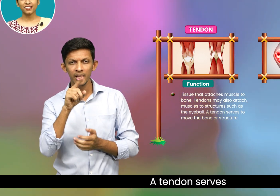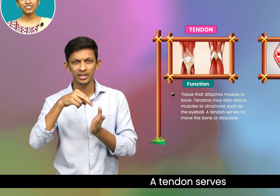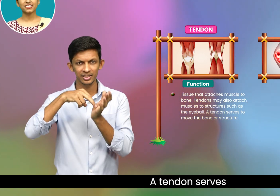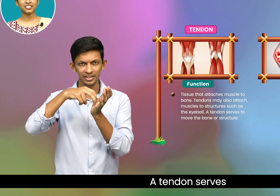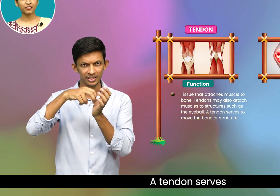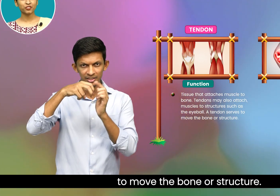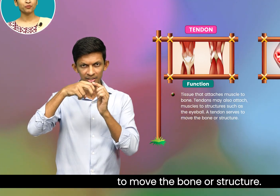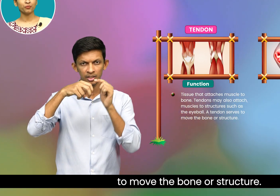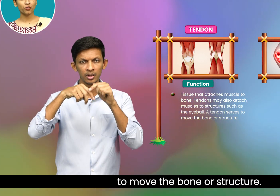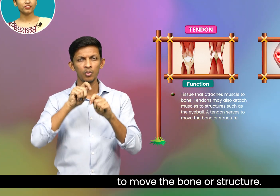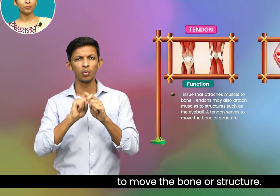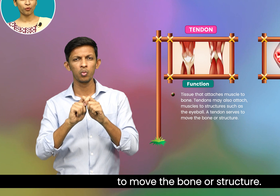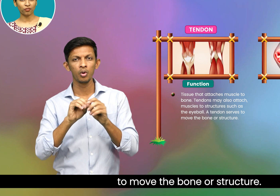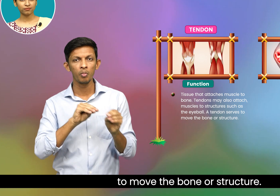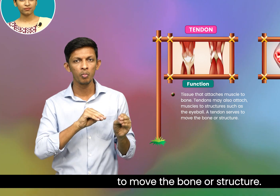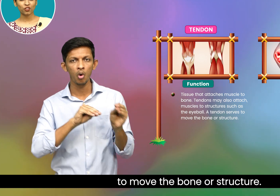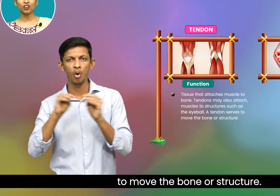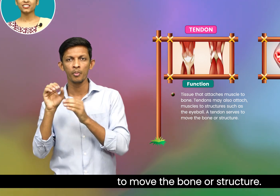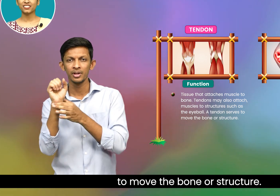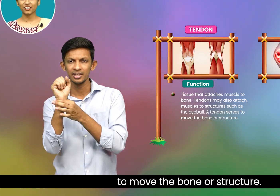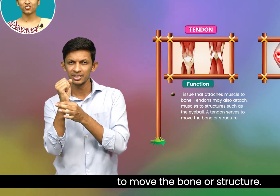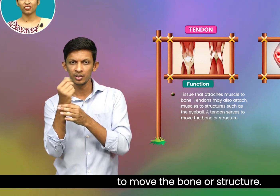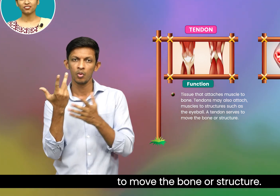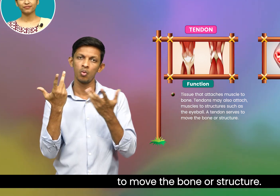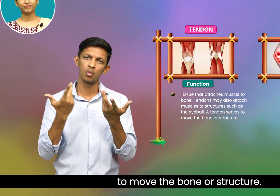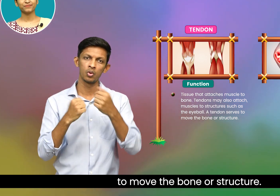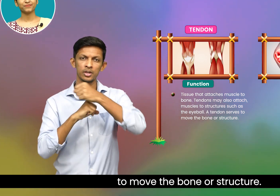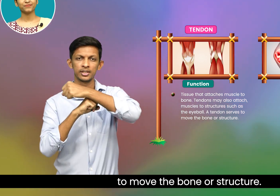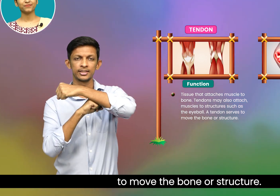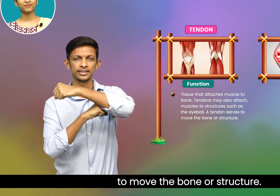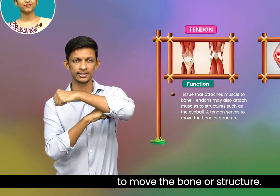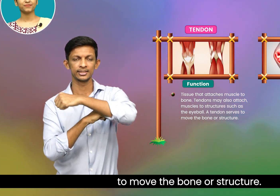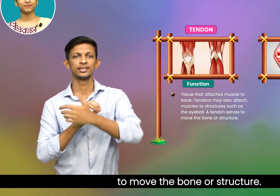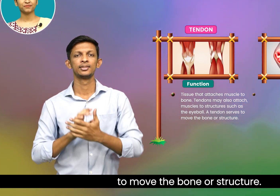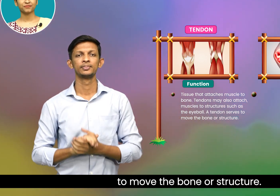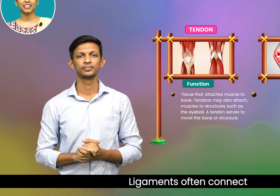A tendon serves to move the bone or structure.